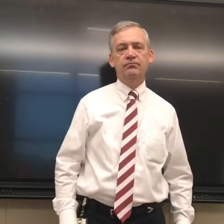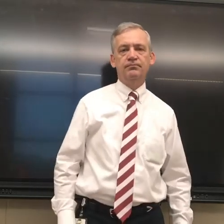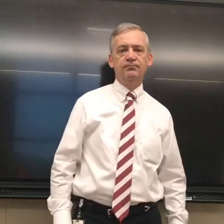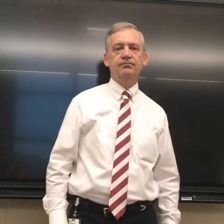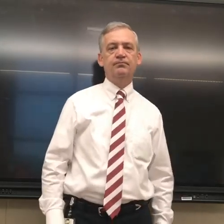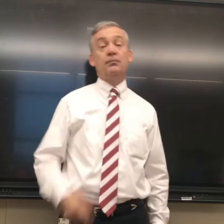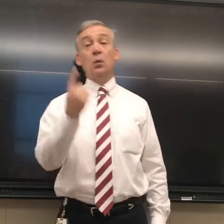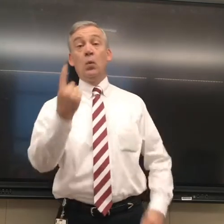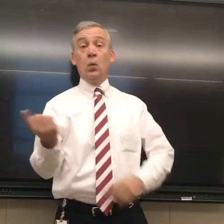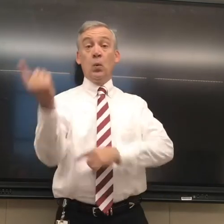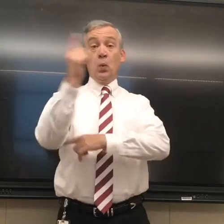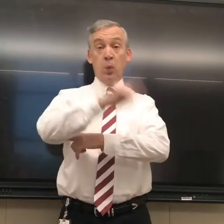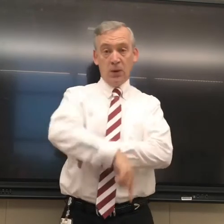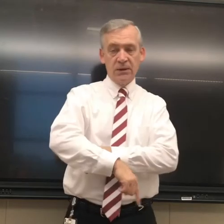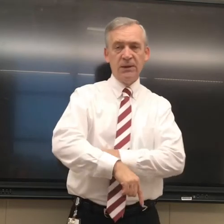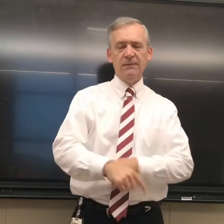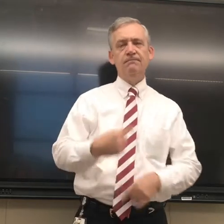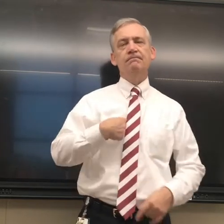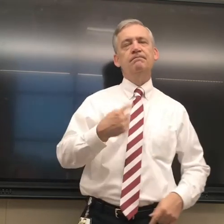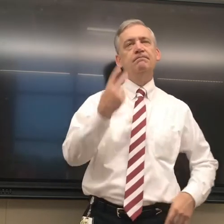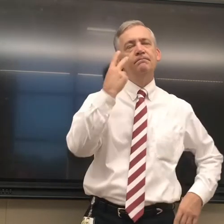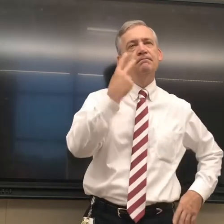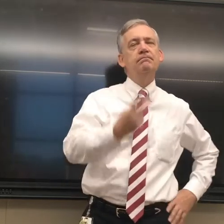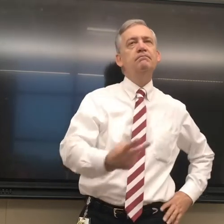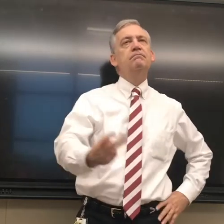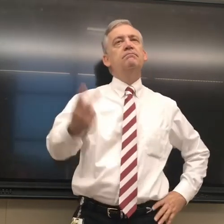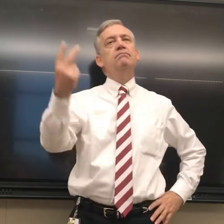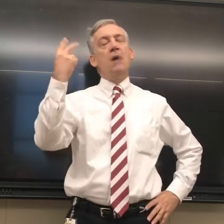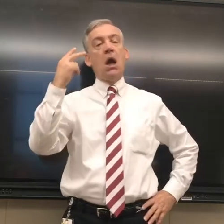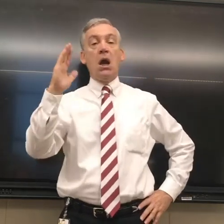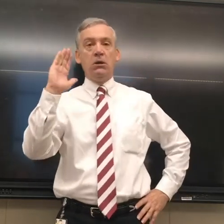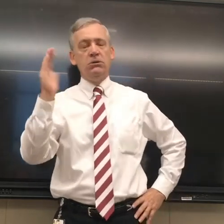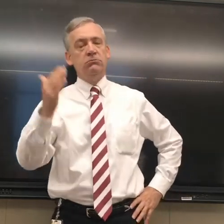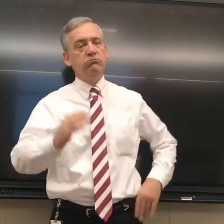One day returns to me with special clarity for some reason.